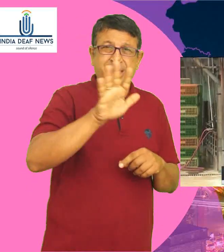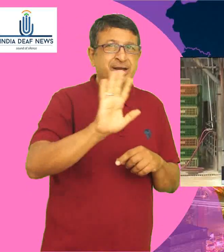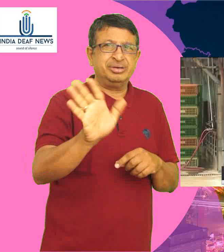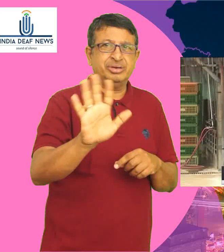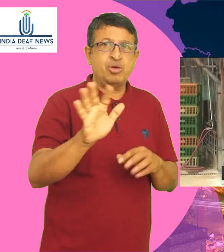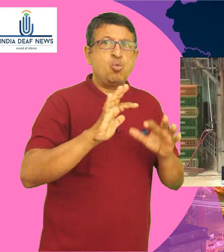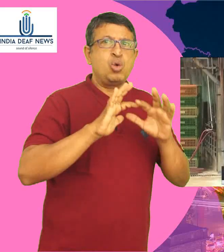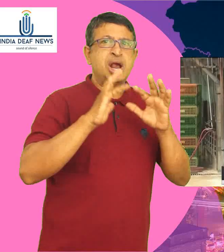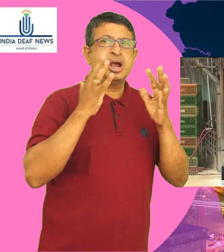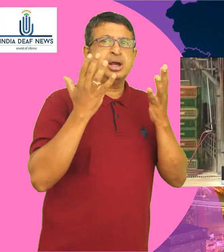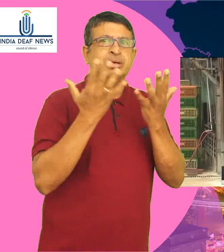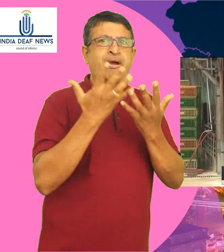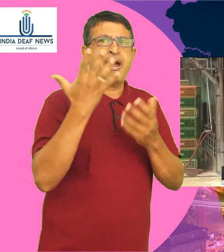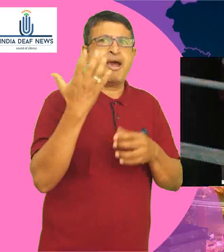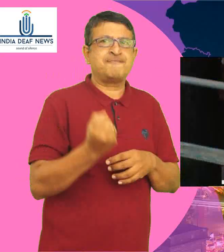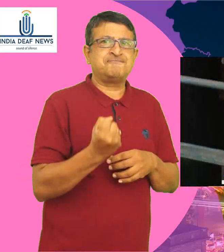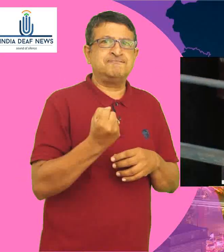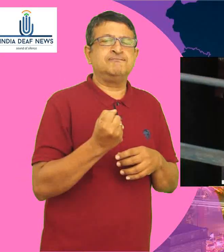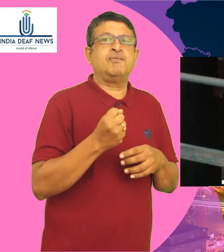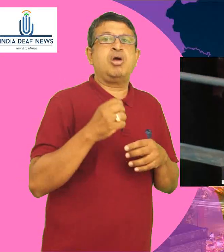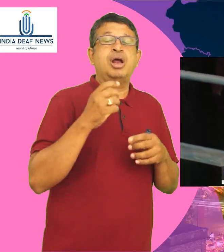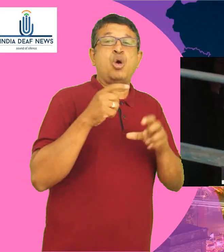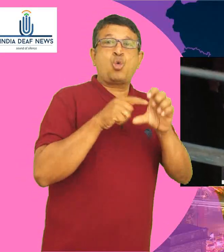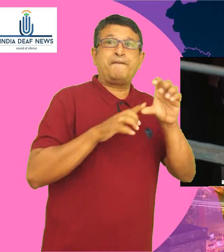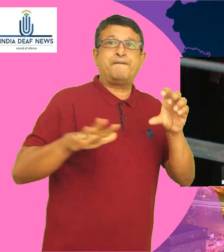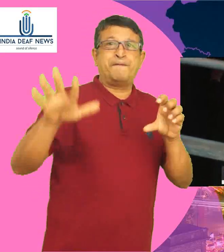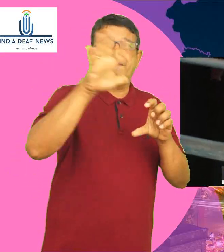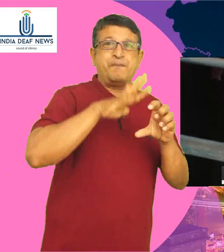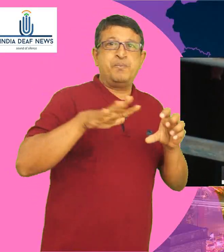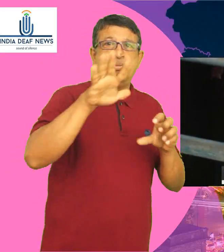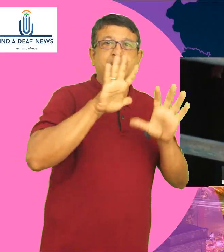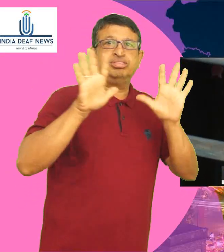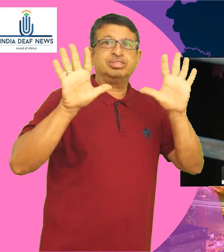humans in 1997. It was contained, but then it re-emerged.